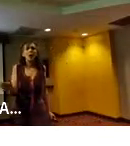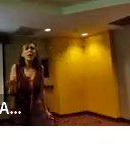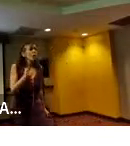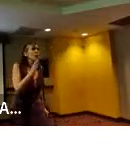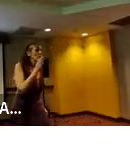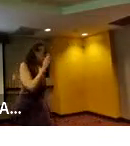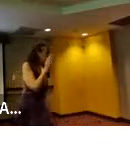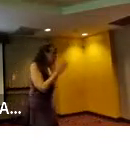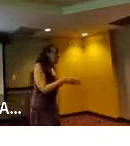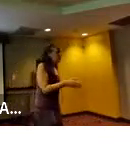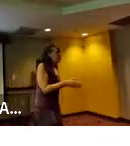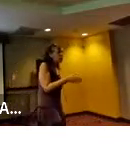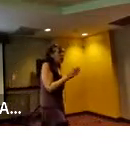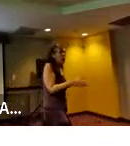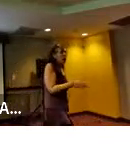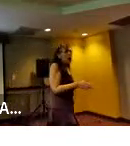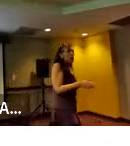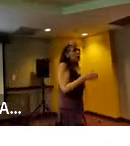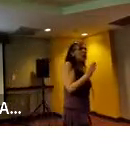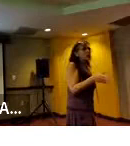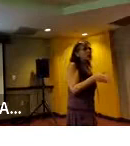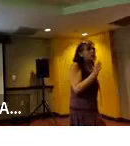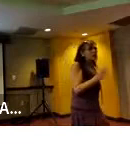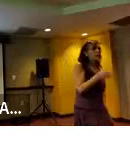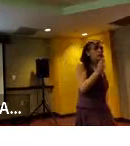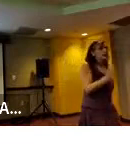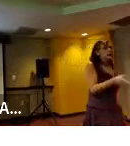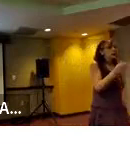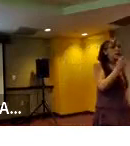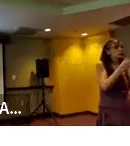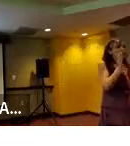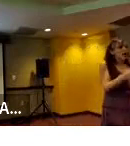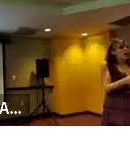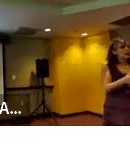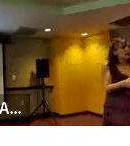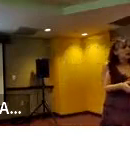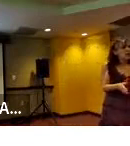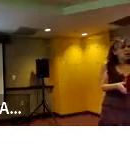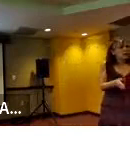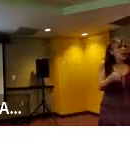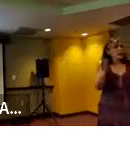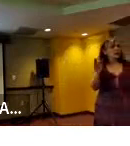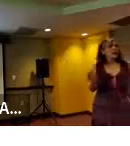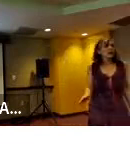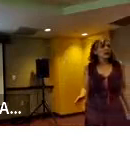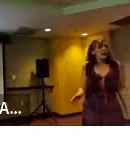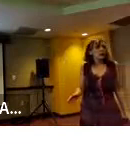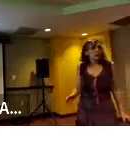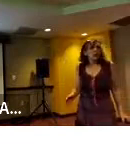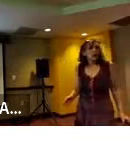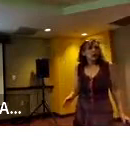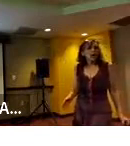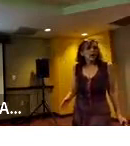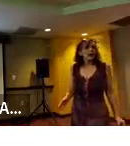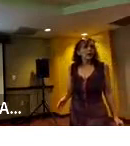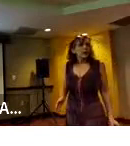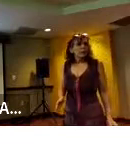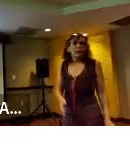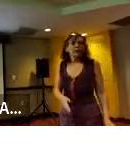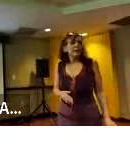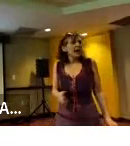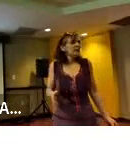all the time, whether we're aware of it or not. But most people will stick to those biases like glue,